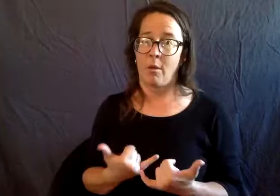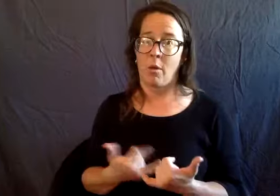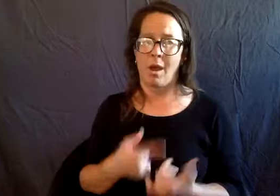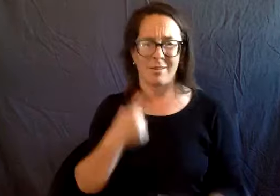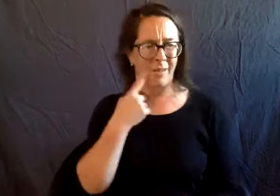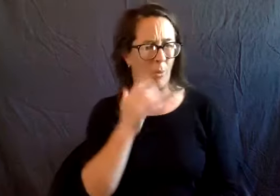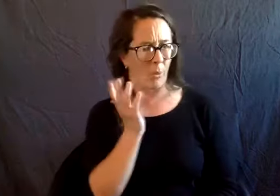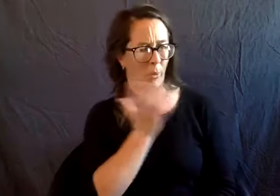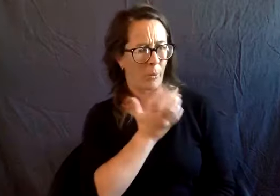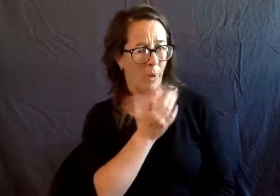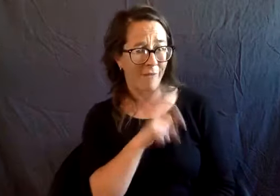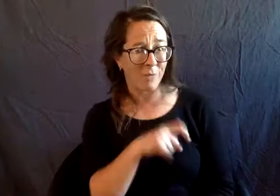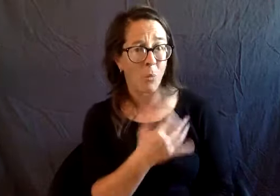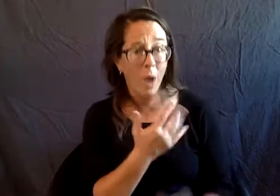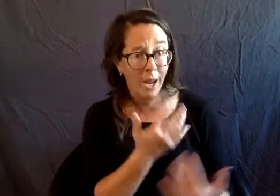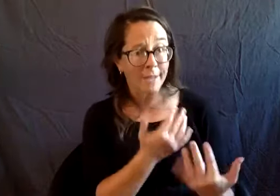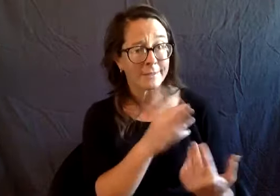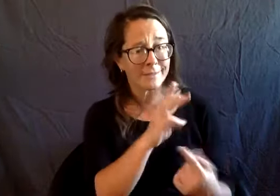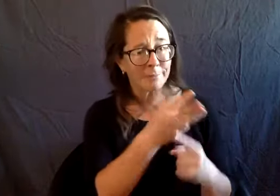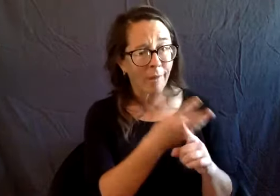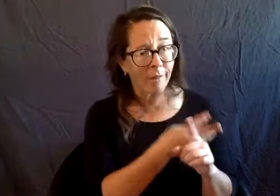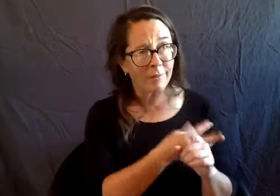I have to wait that long? I have to wait that long.